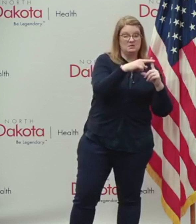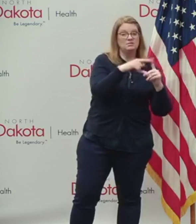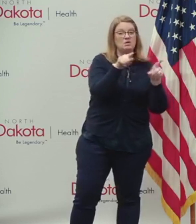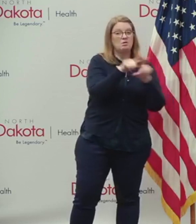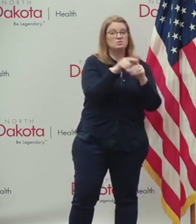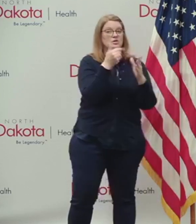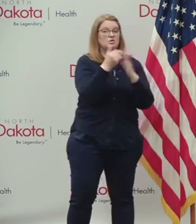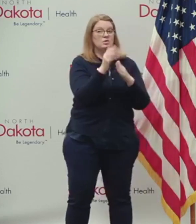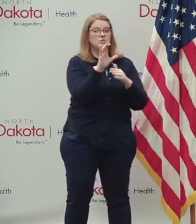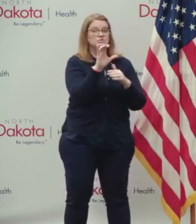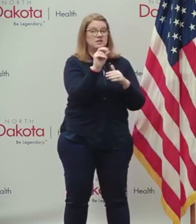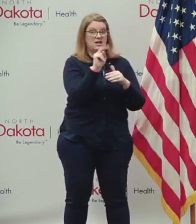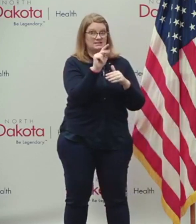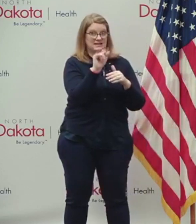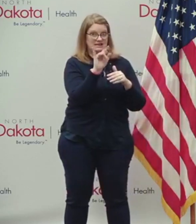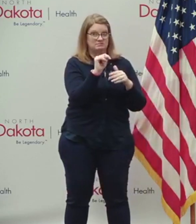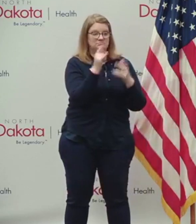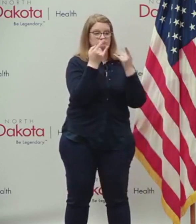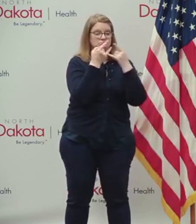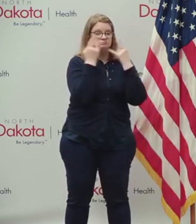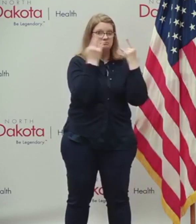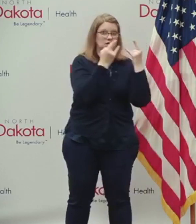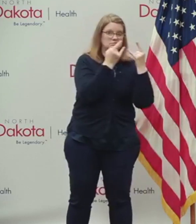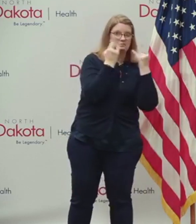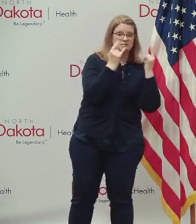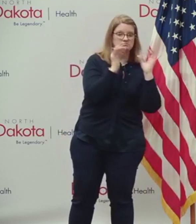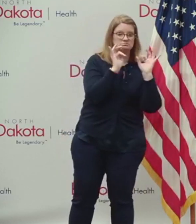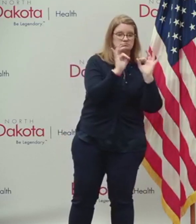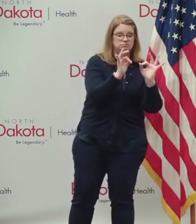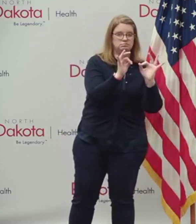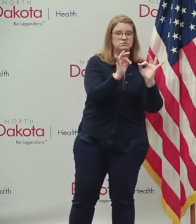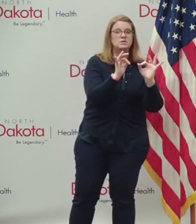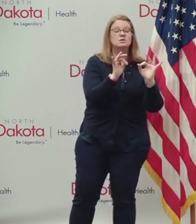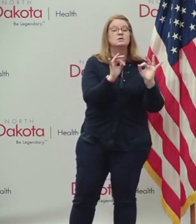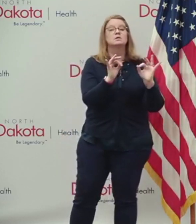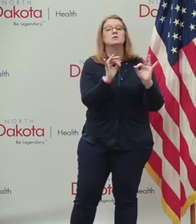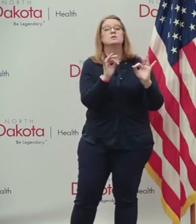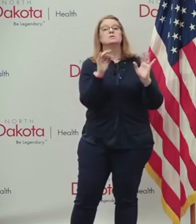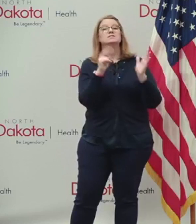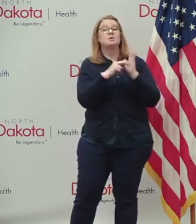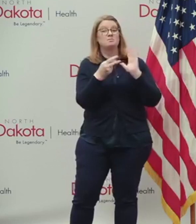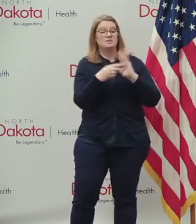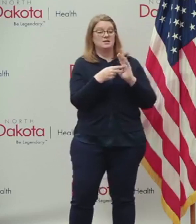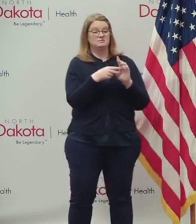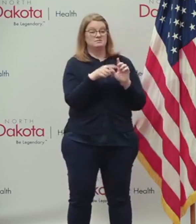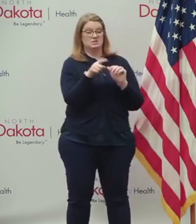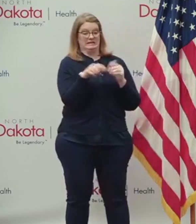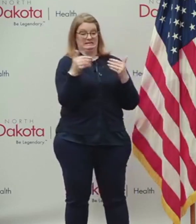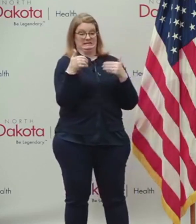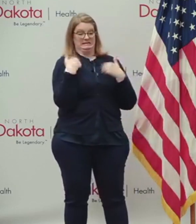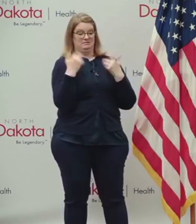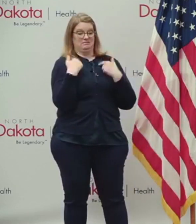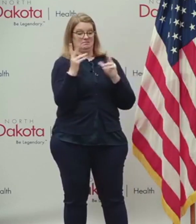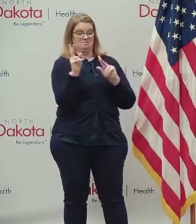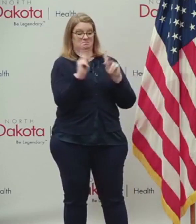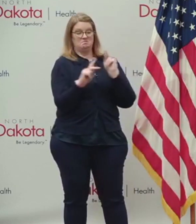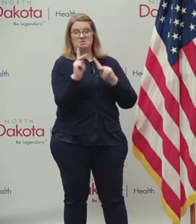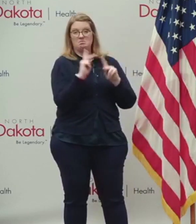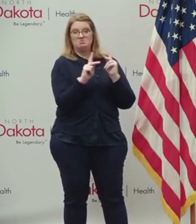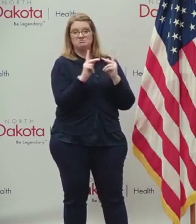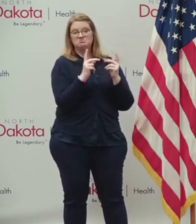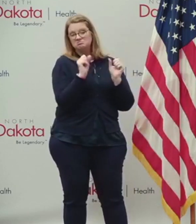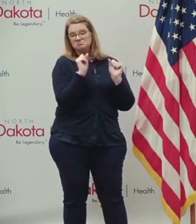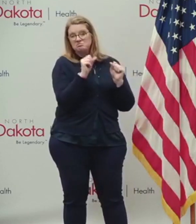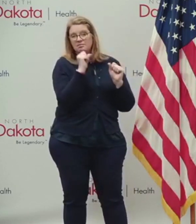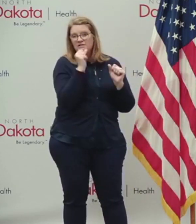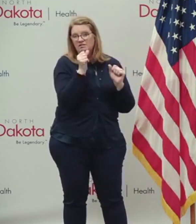were wearing masks. So this has allowed healthy young people who have very little risk of hospitalization. They're very likely not going to